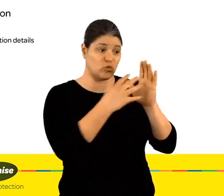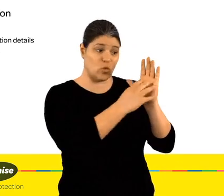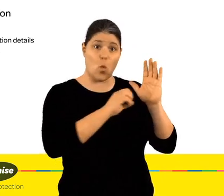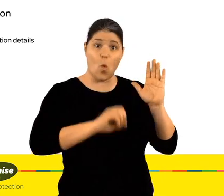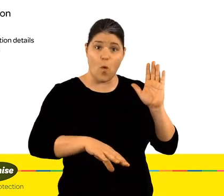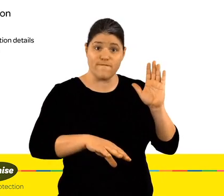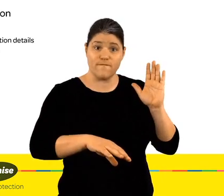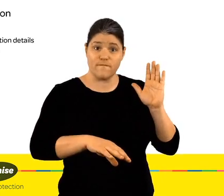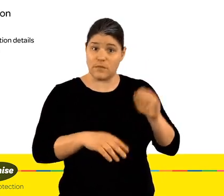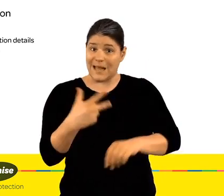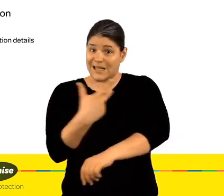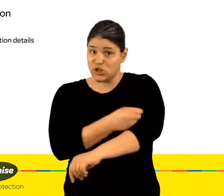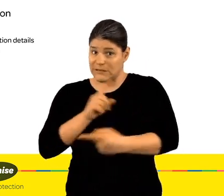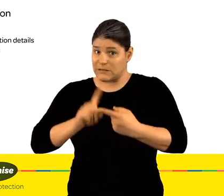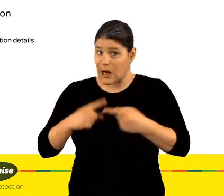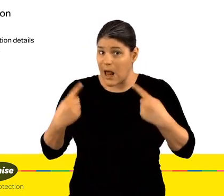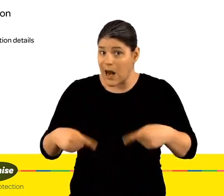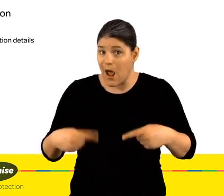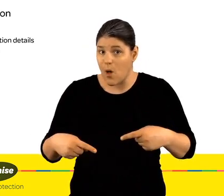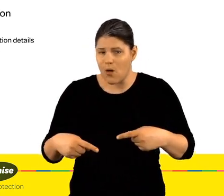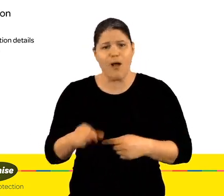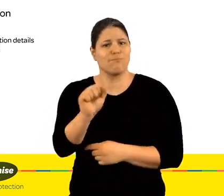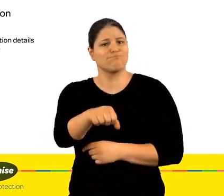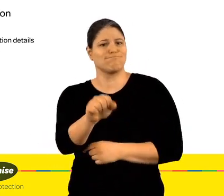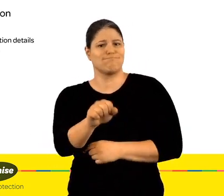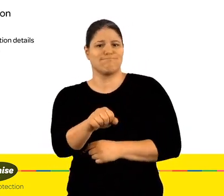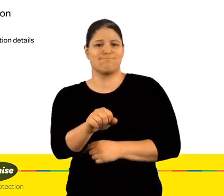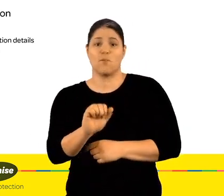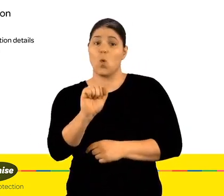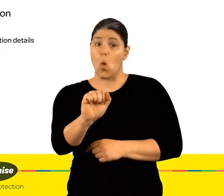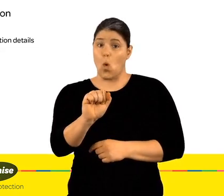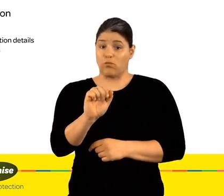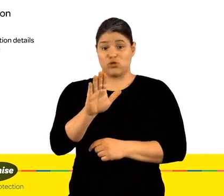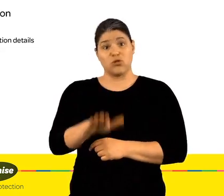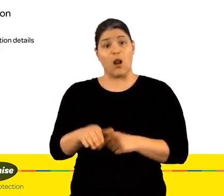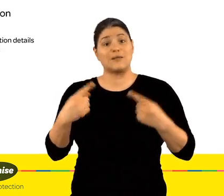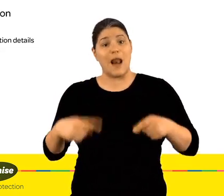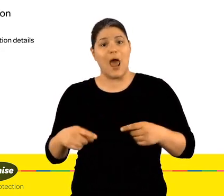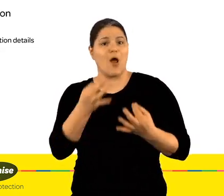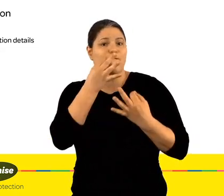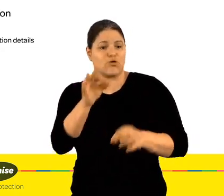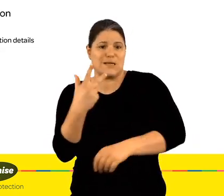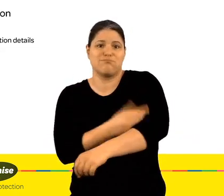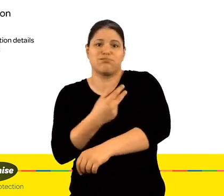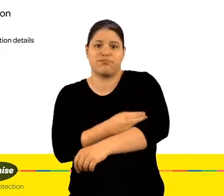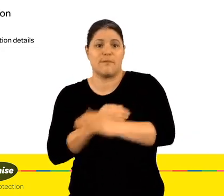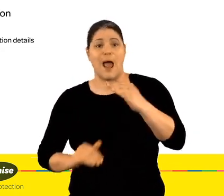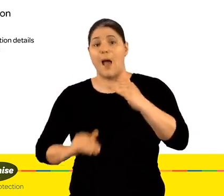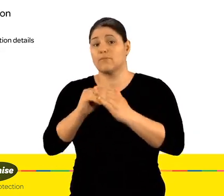Your child can still have free immunizations up to the age of 18 years, even if you have decided not to have